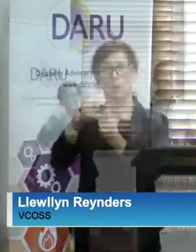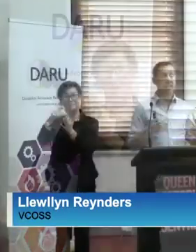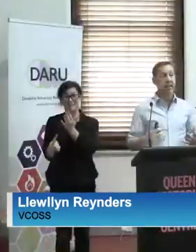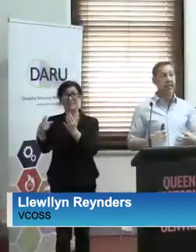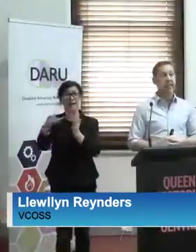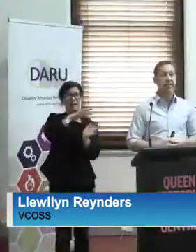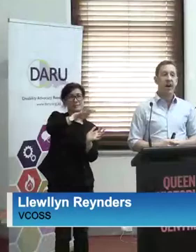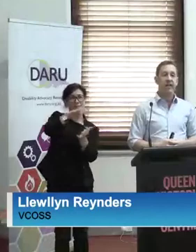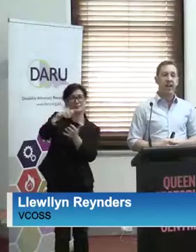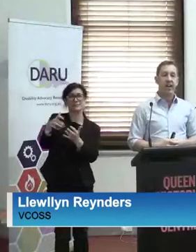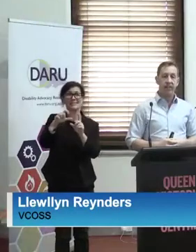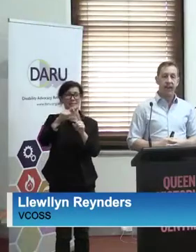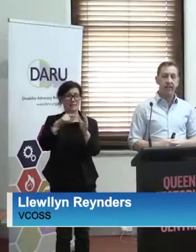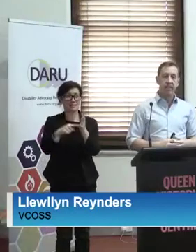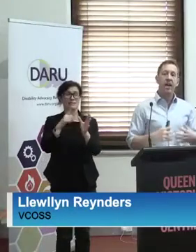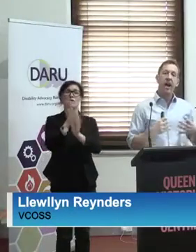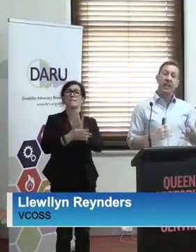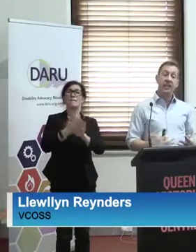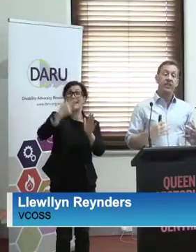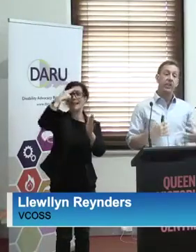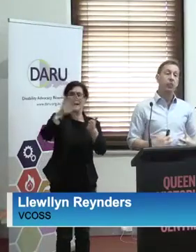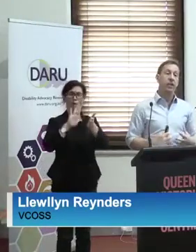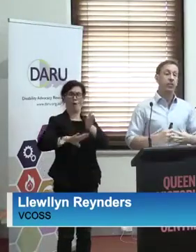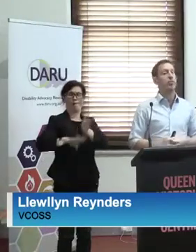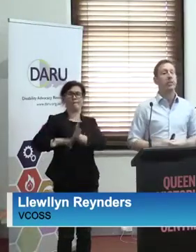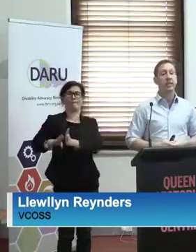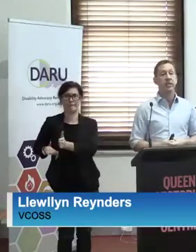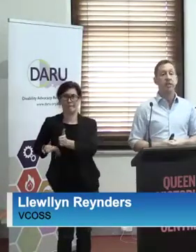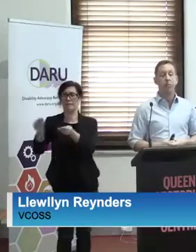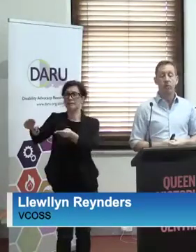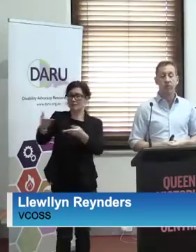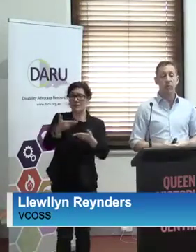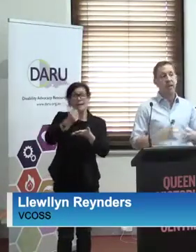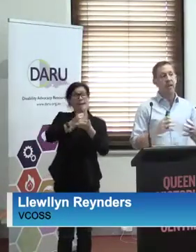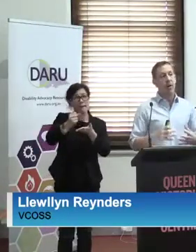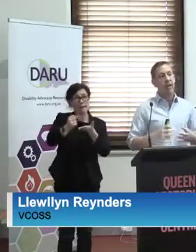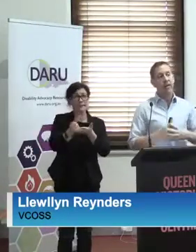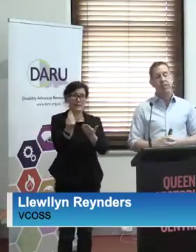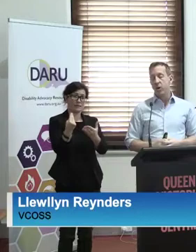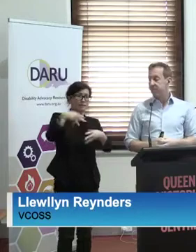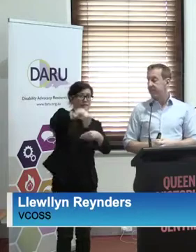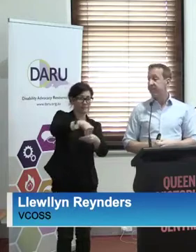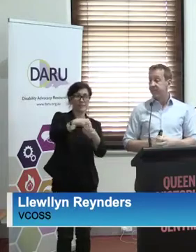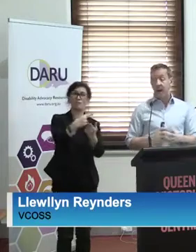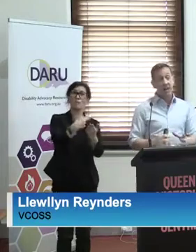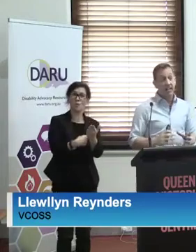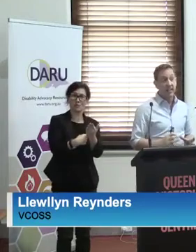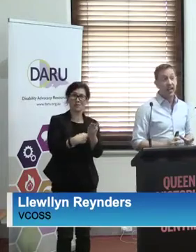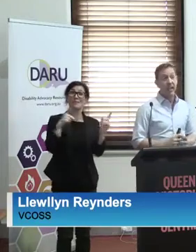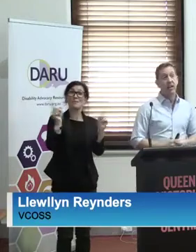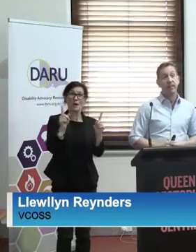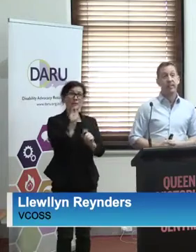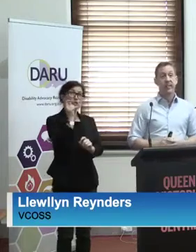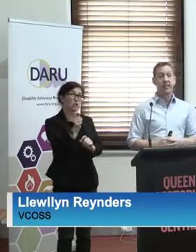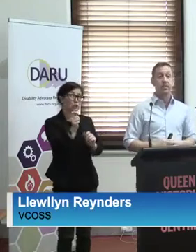data, so it is de-identified and aggregated, and given it to us to present in a report. Now we are at the moment finalising